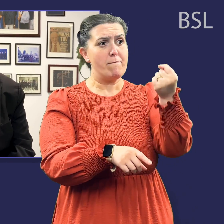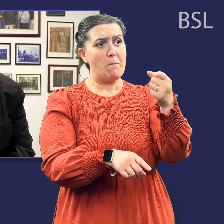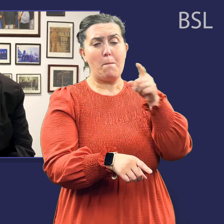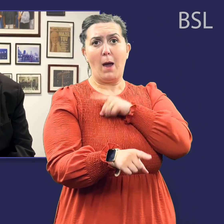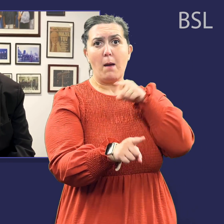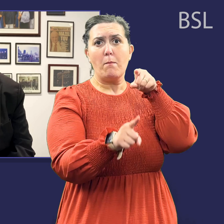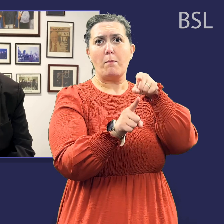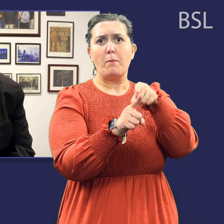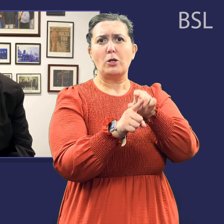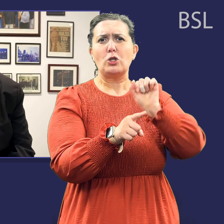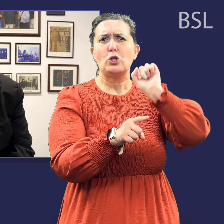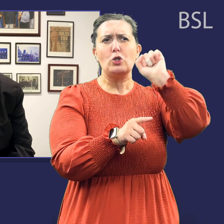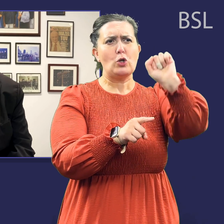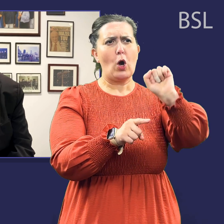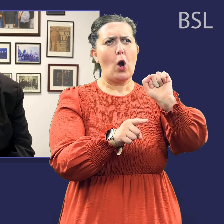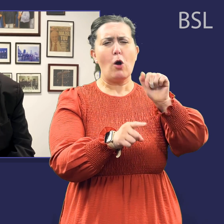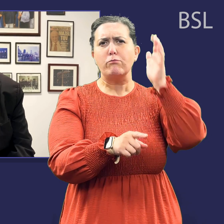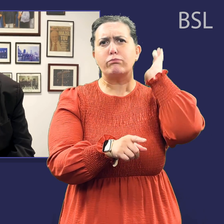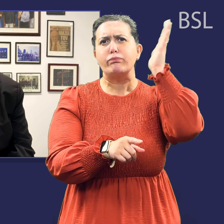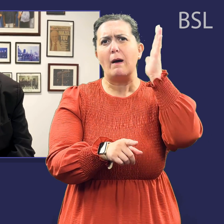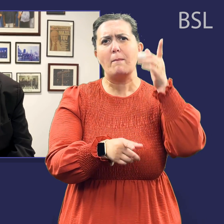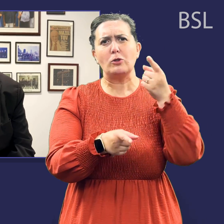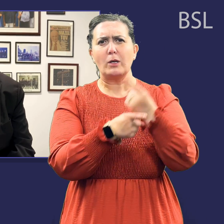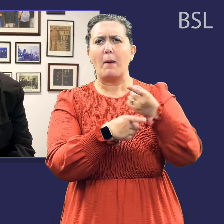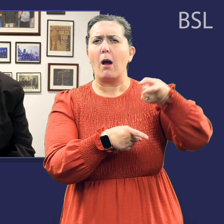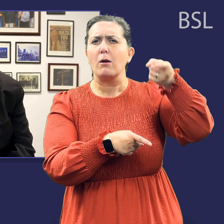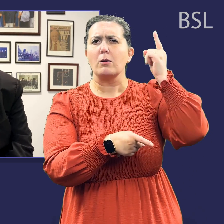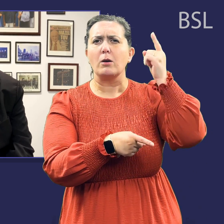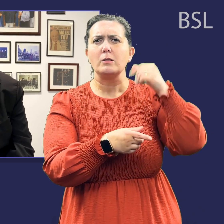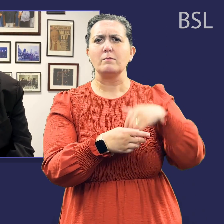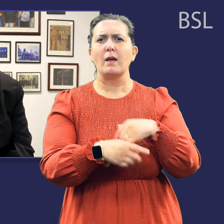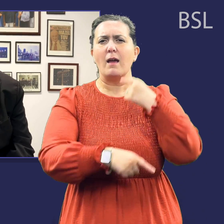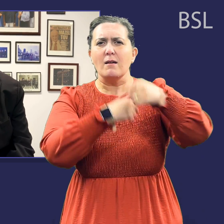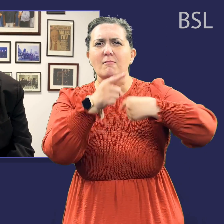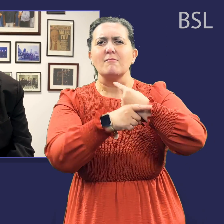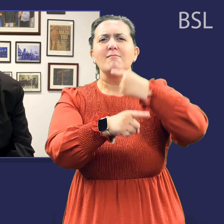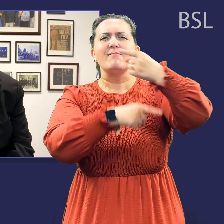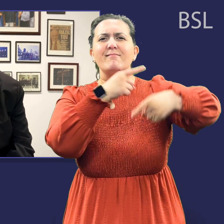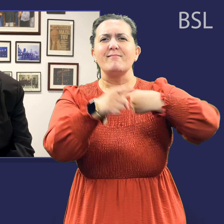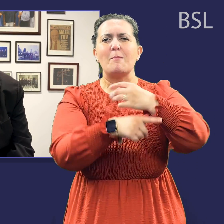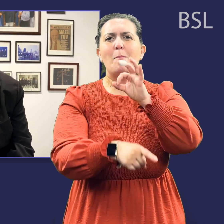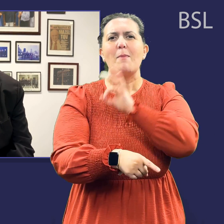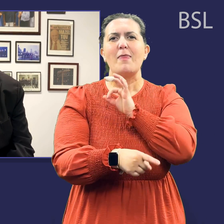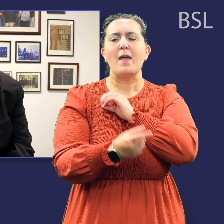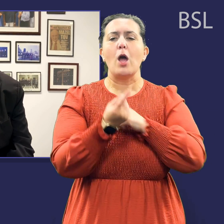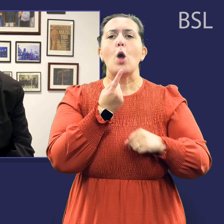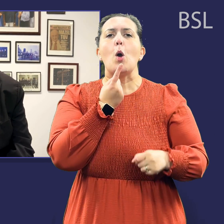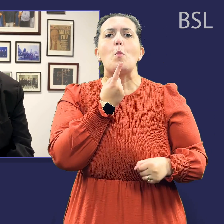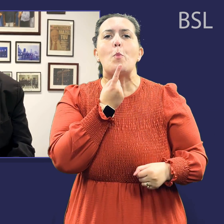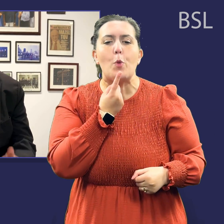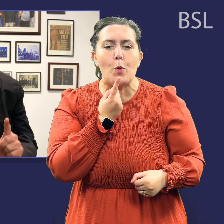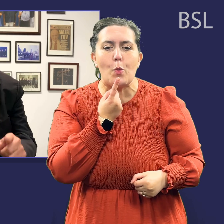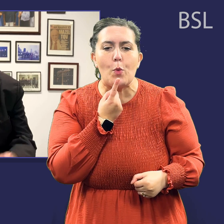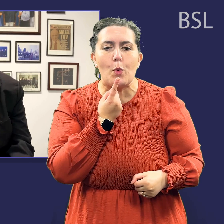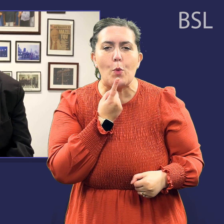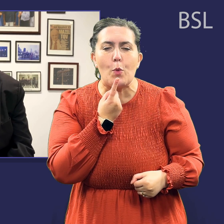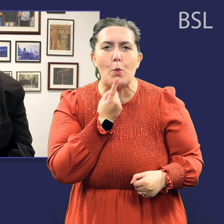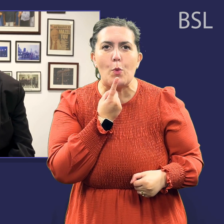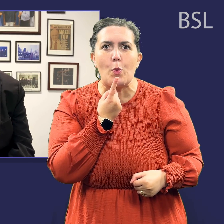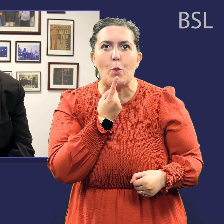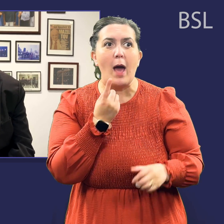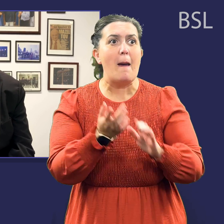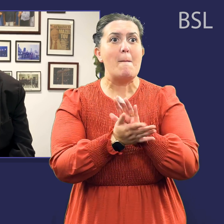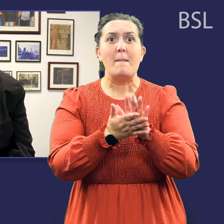giving that message of God through your works of goodness throughout the world. At every birthday, we often blow out the candles. I suggest keep them